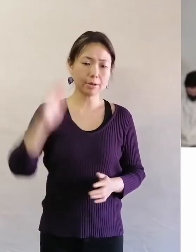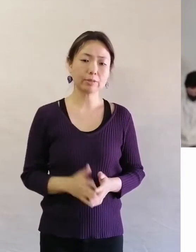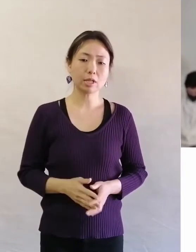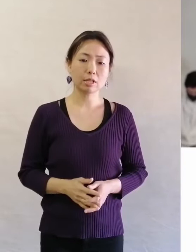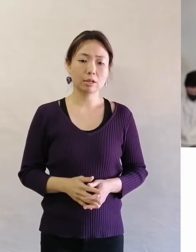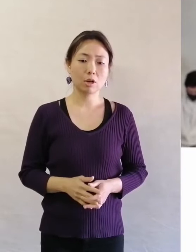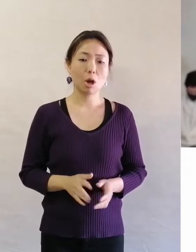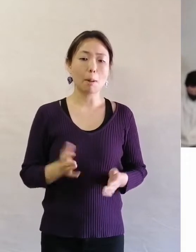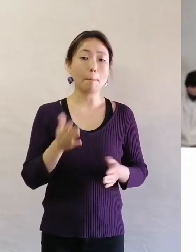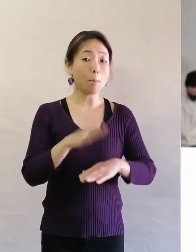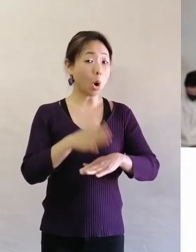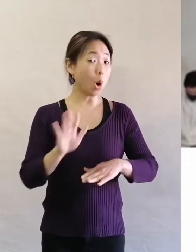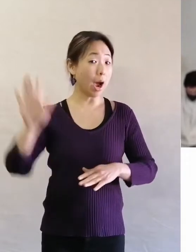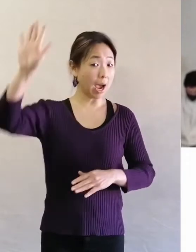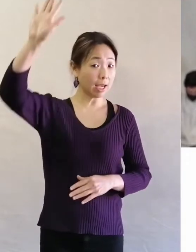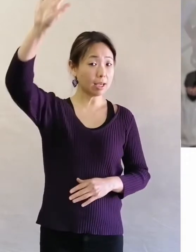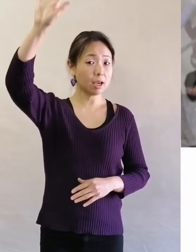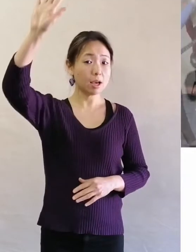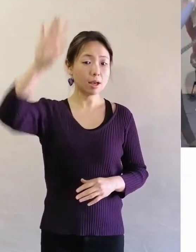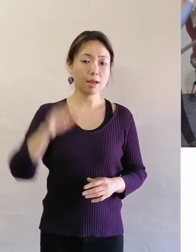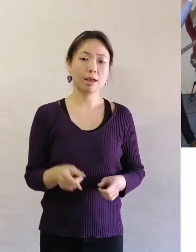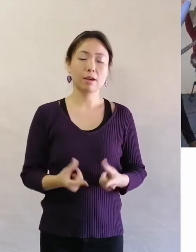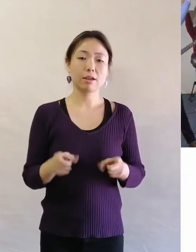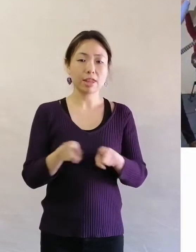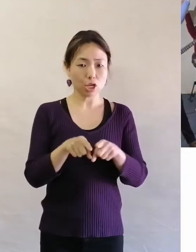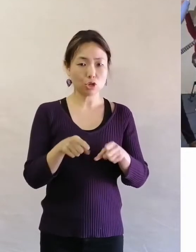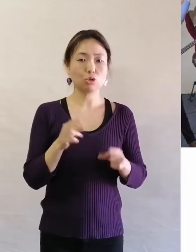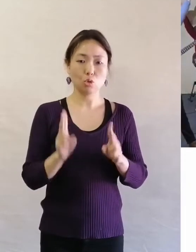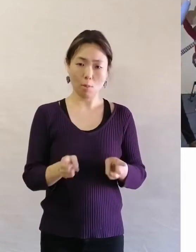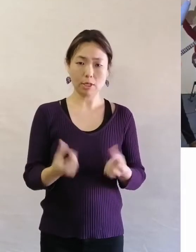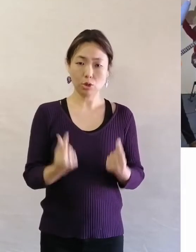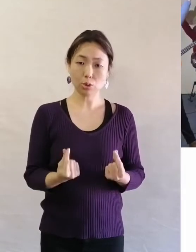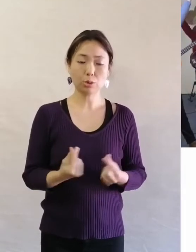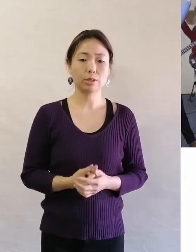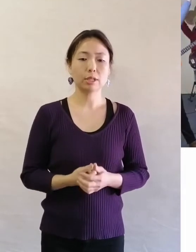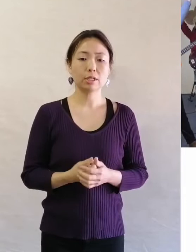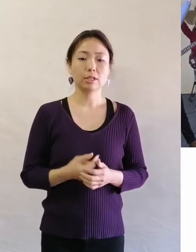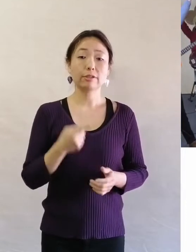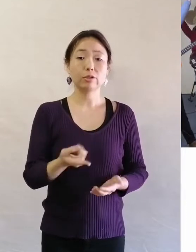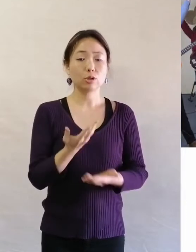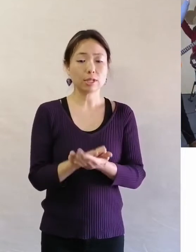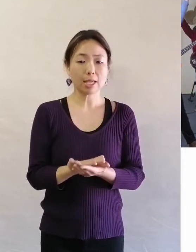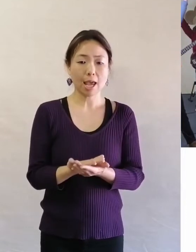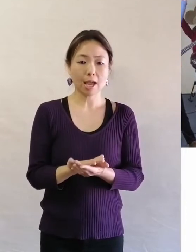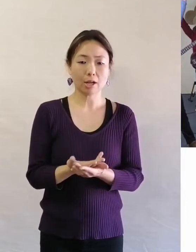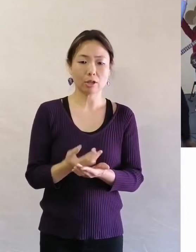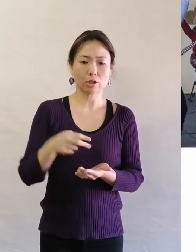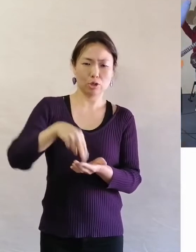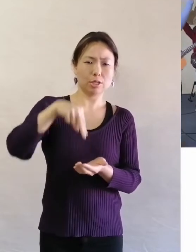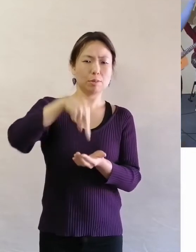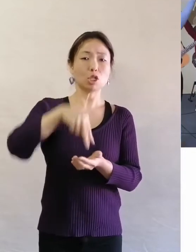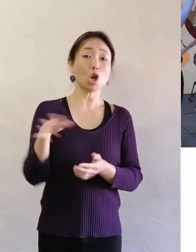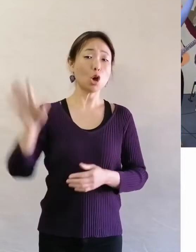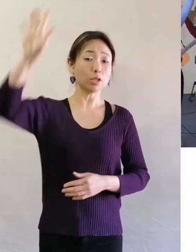Try to go even more higher than you are right now. If you can, even go on your tippy toes and go even